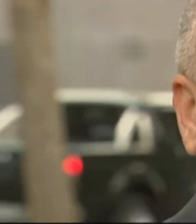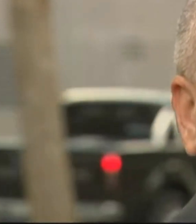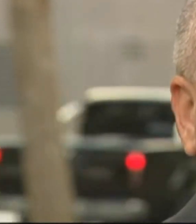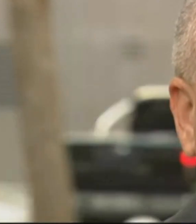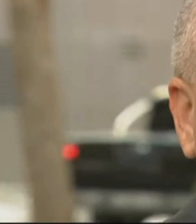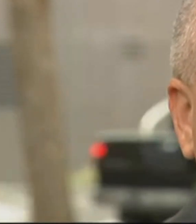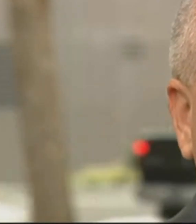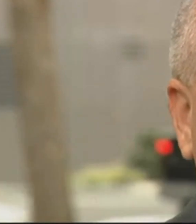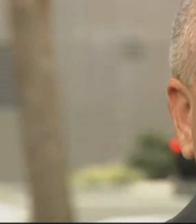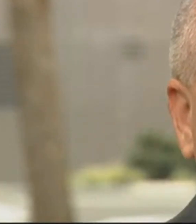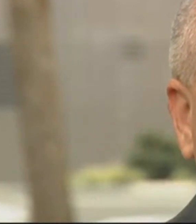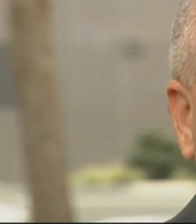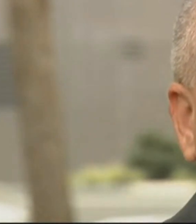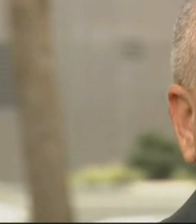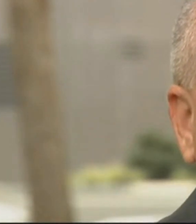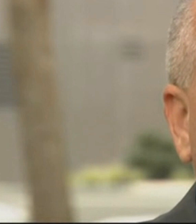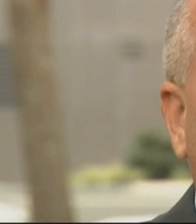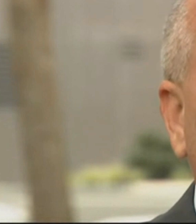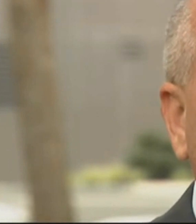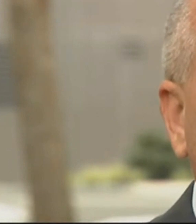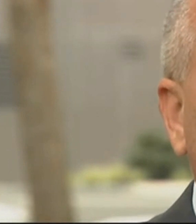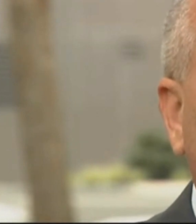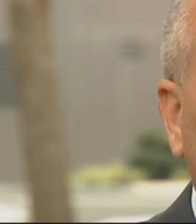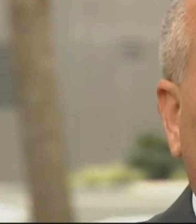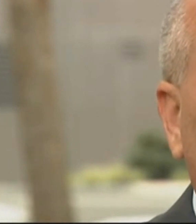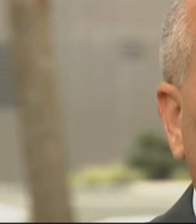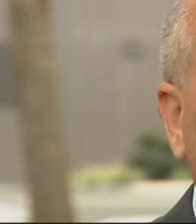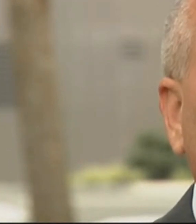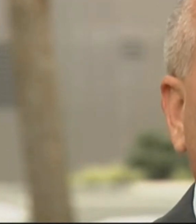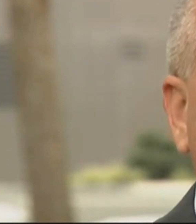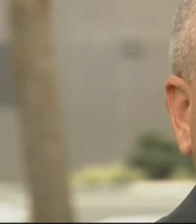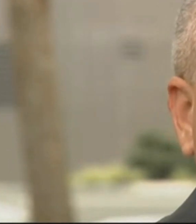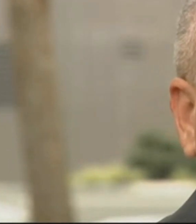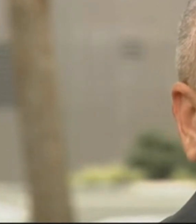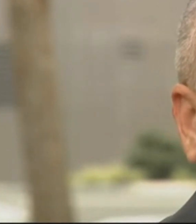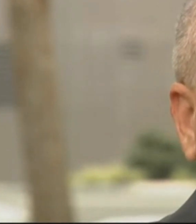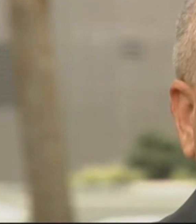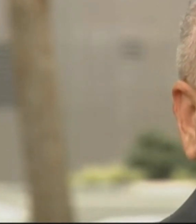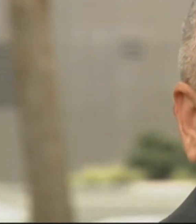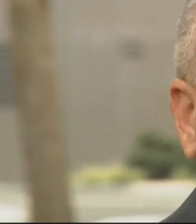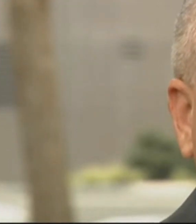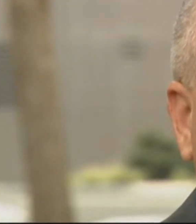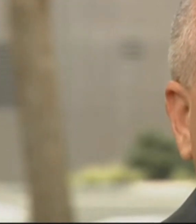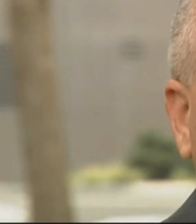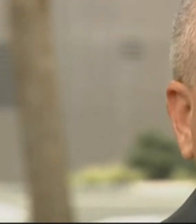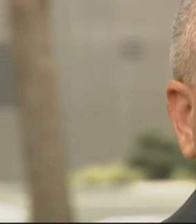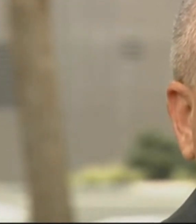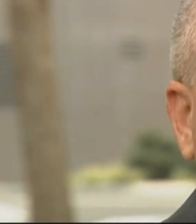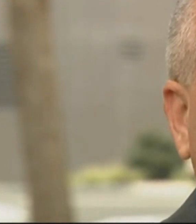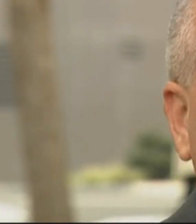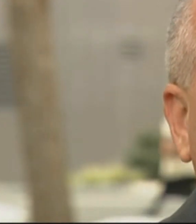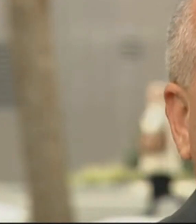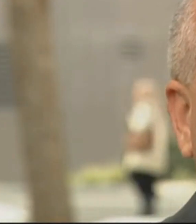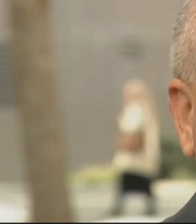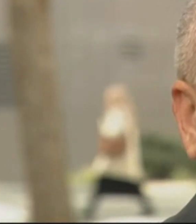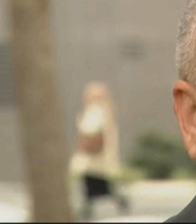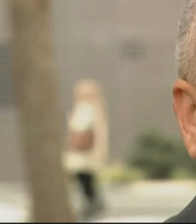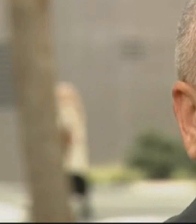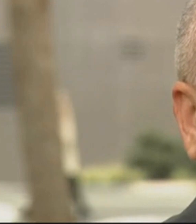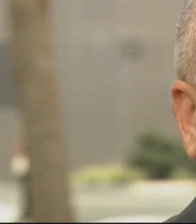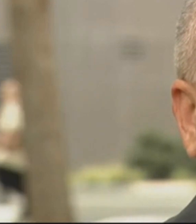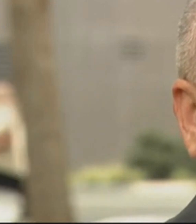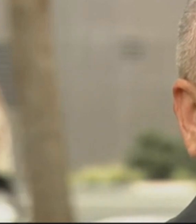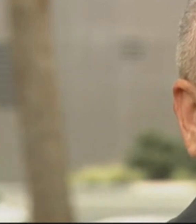that would be devastating, particularly to the hospitality industry. My appeal is also to the patrons. They have to take